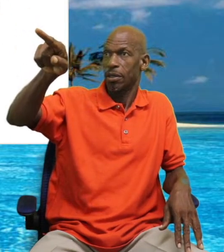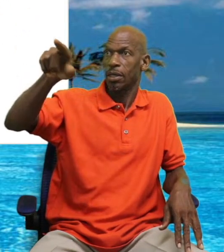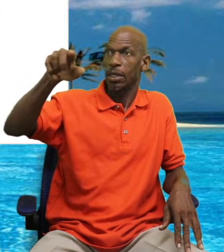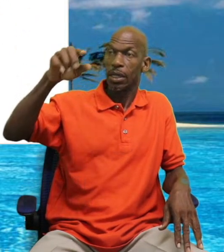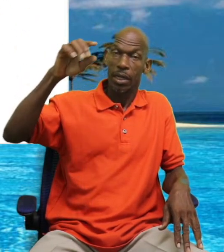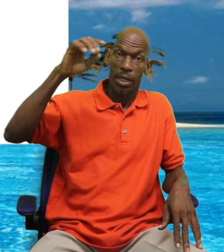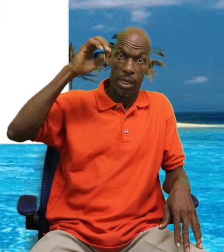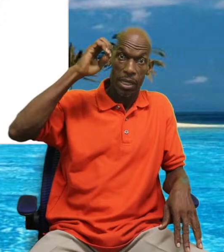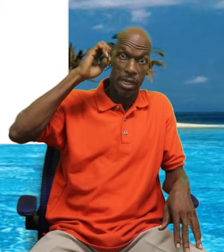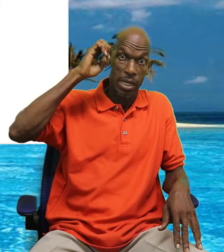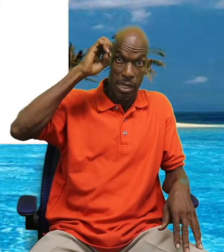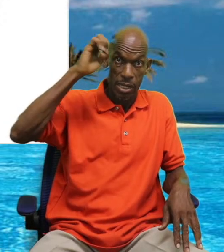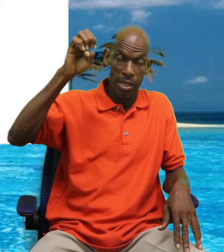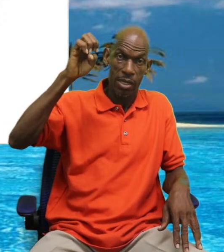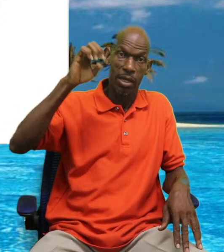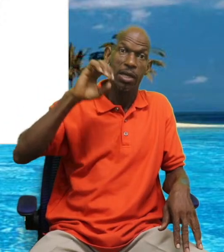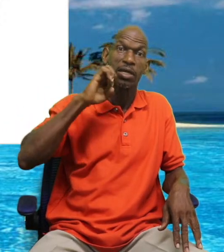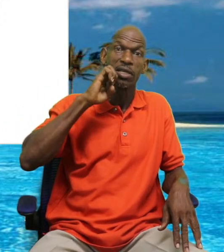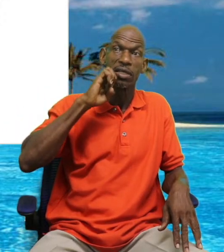we,